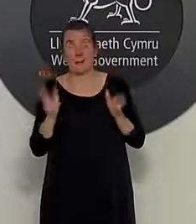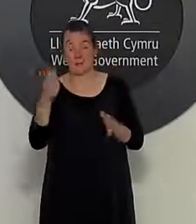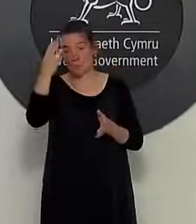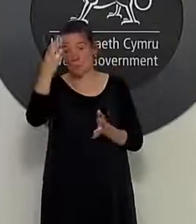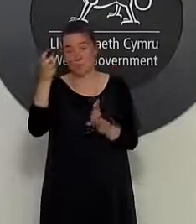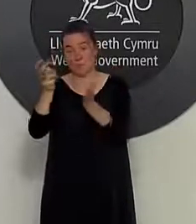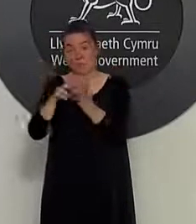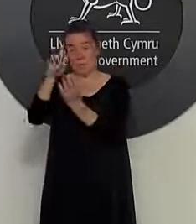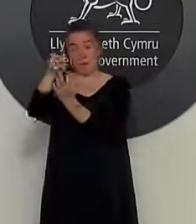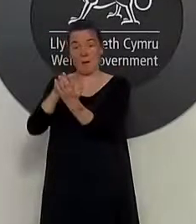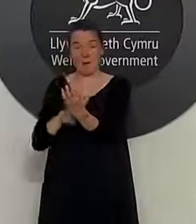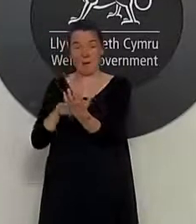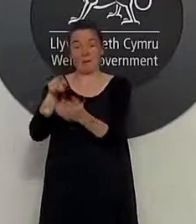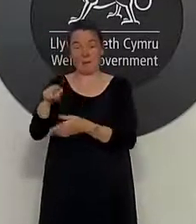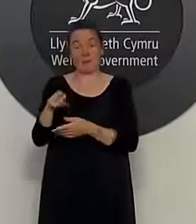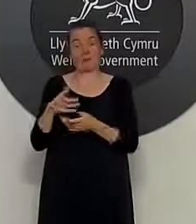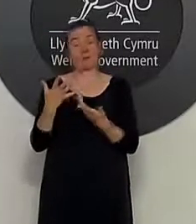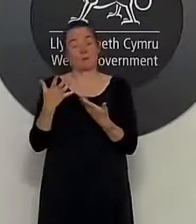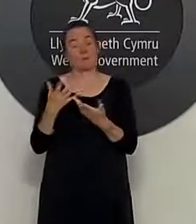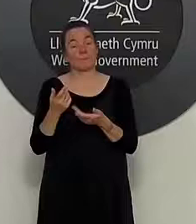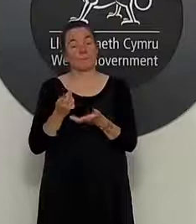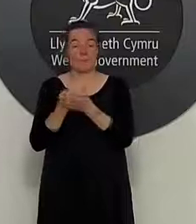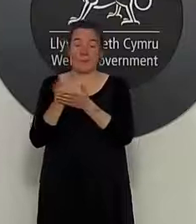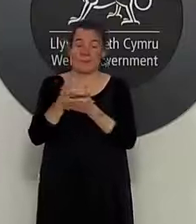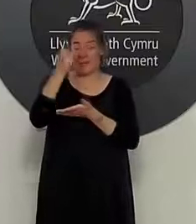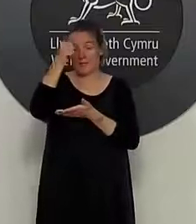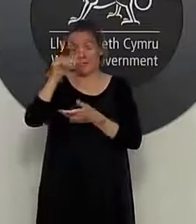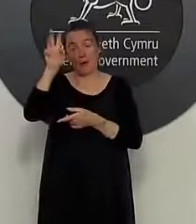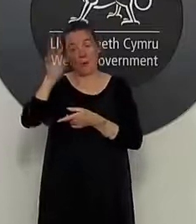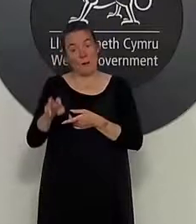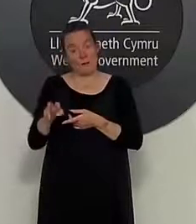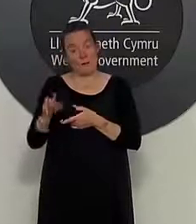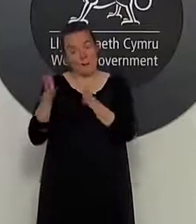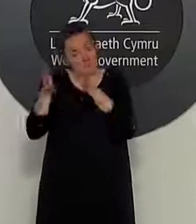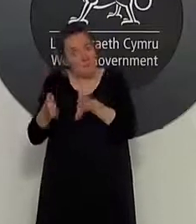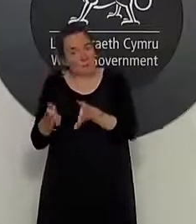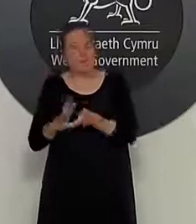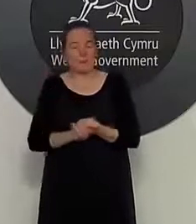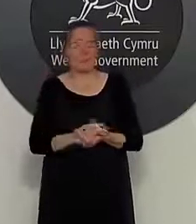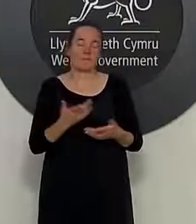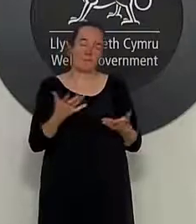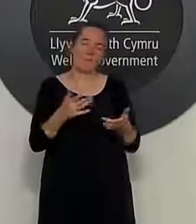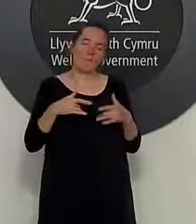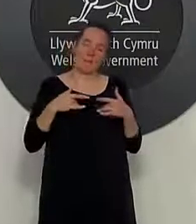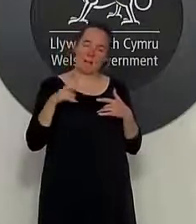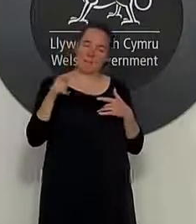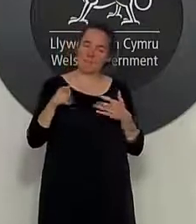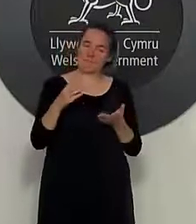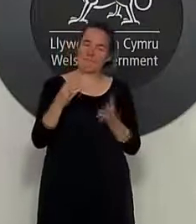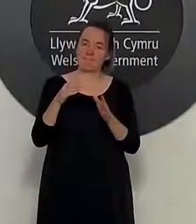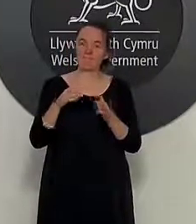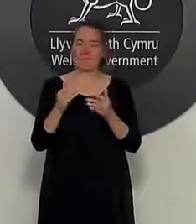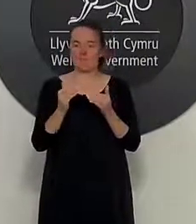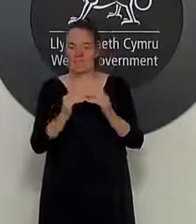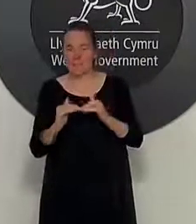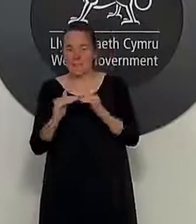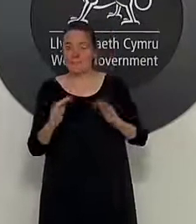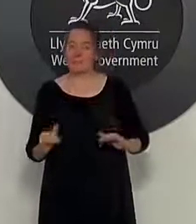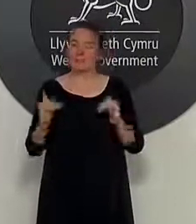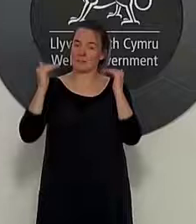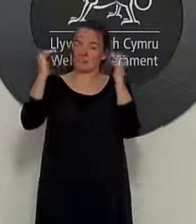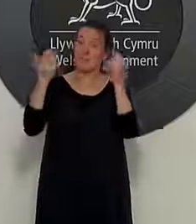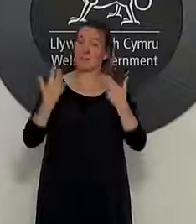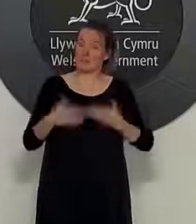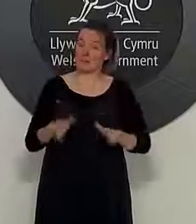with Rent Smart Wales, and we're confident that this has helped already to raise standards for tenants and landlords.